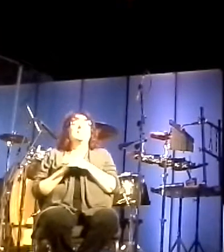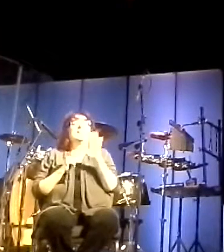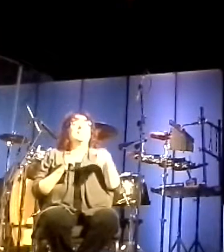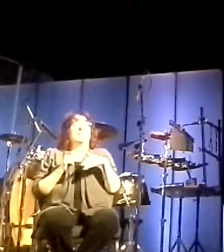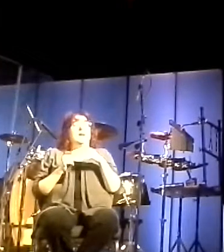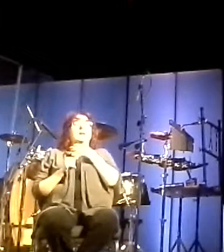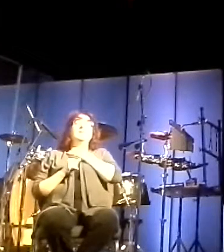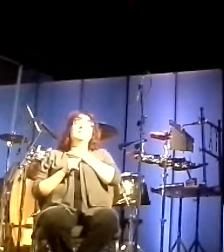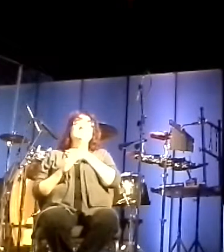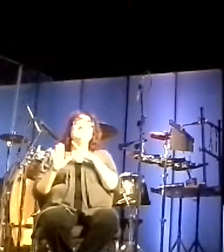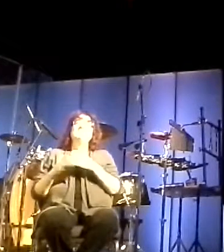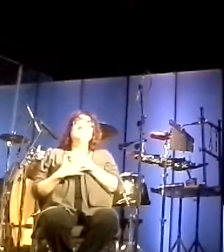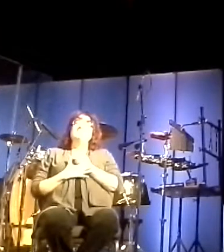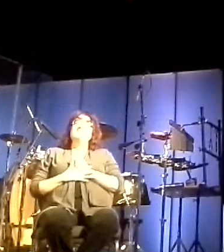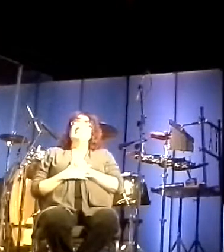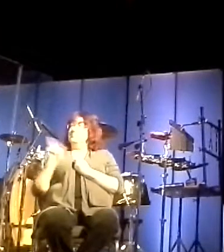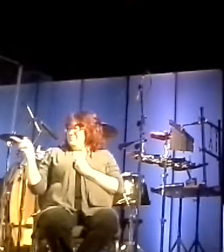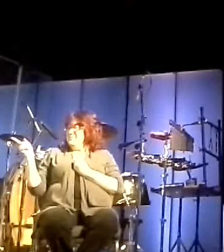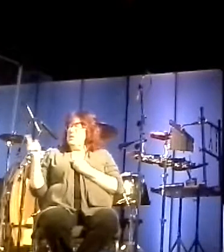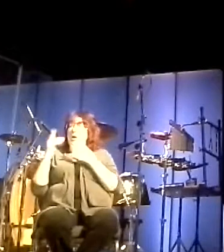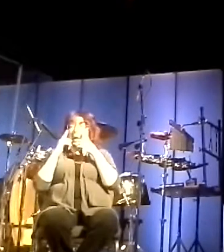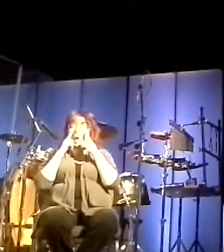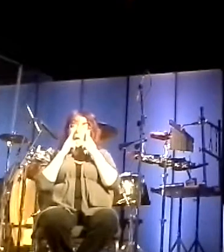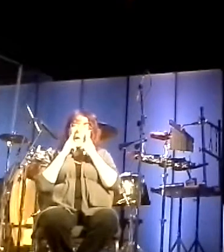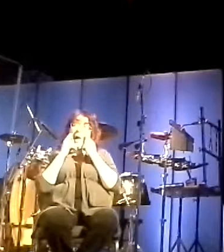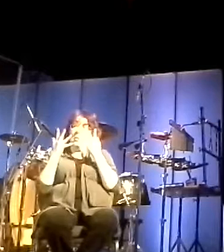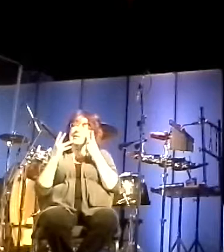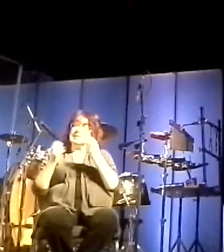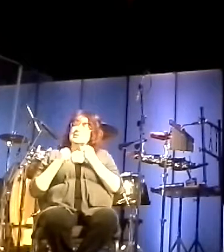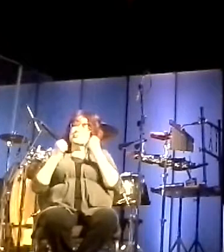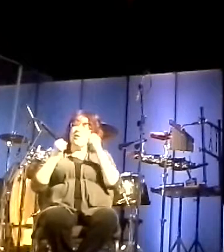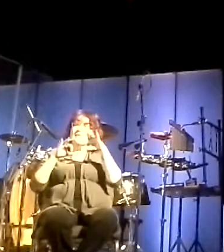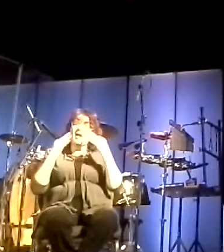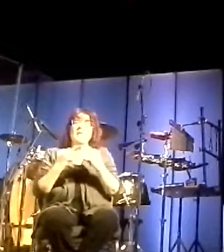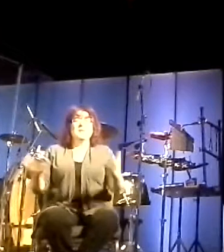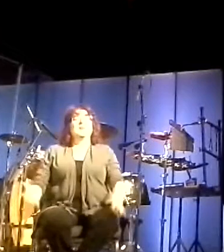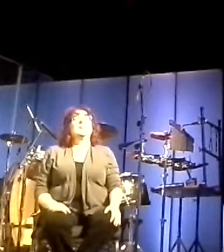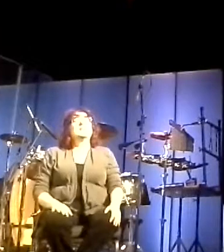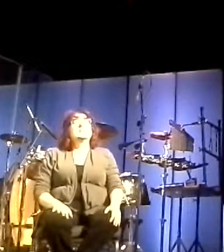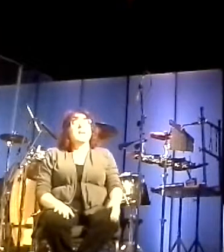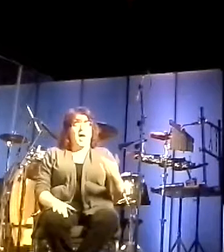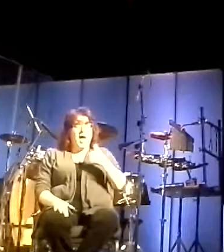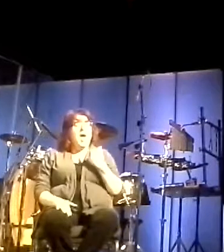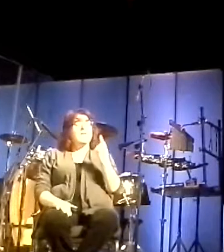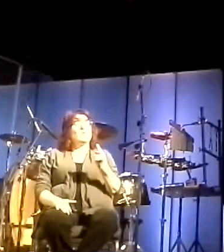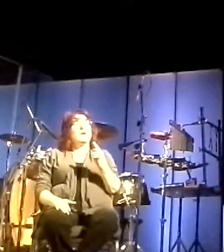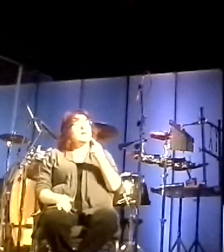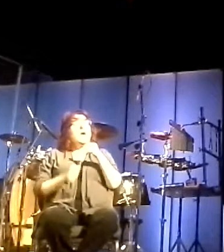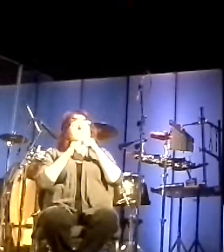I get a little choked up about that because I want to see strong families, man. I have one. I'm